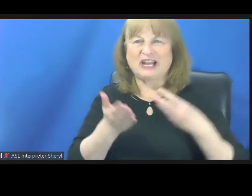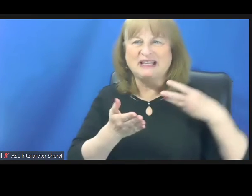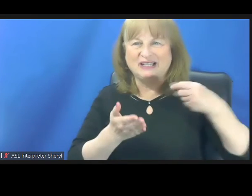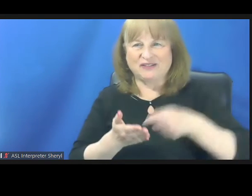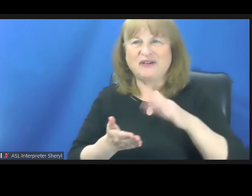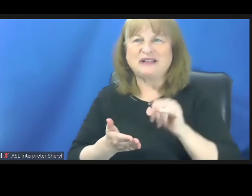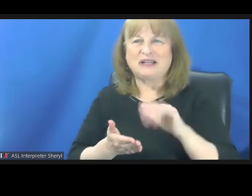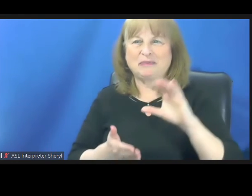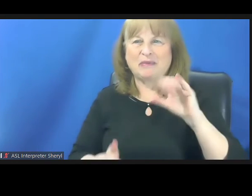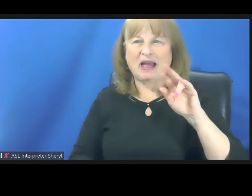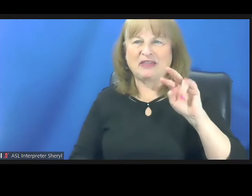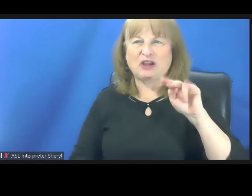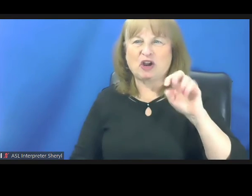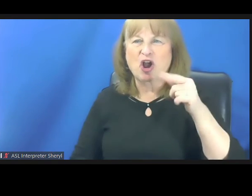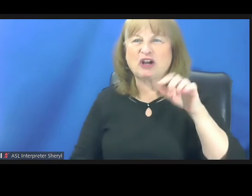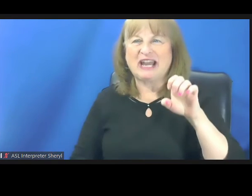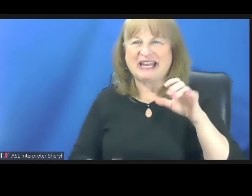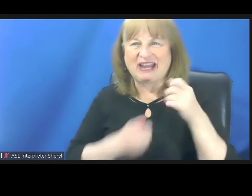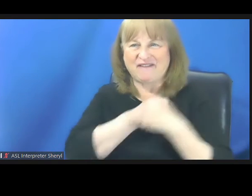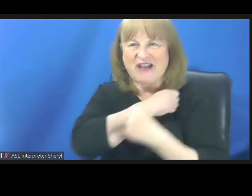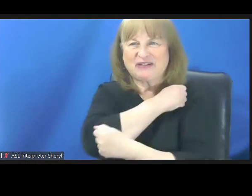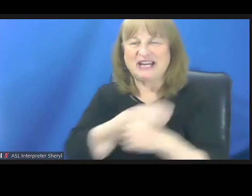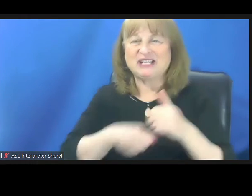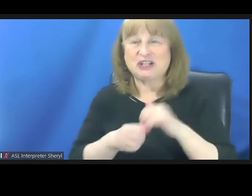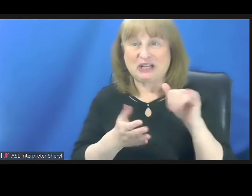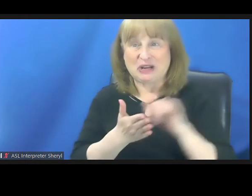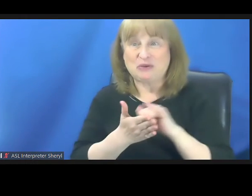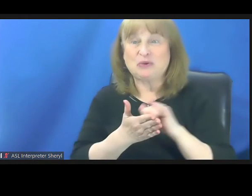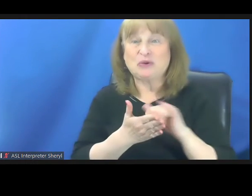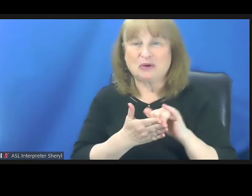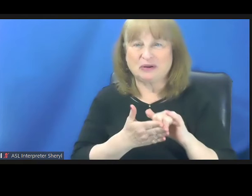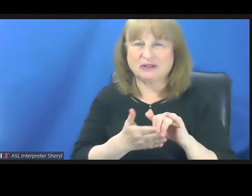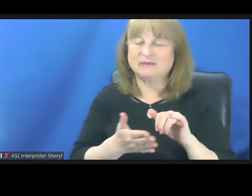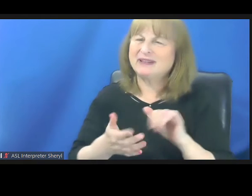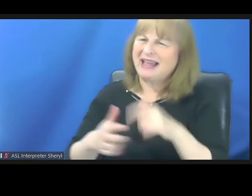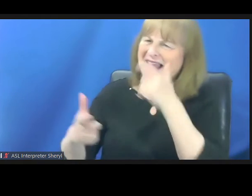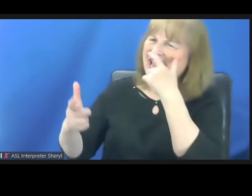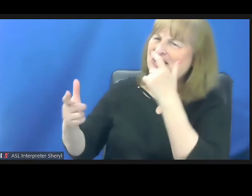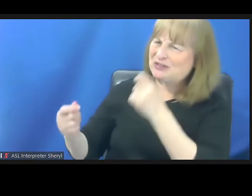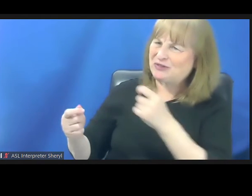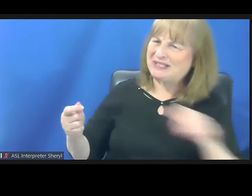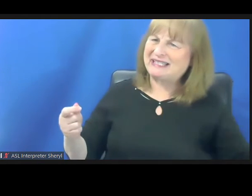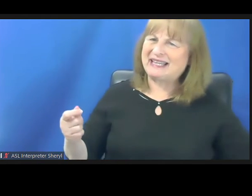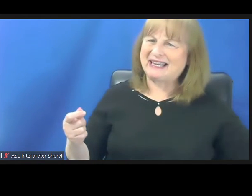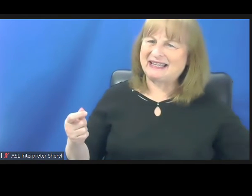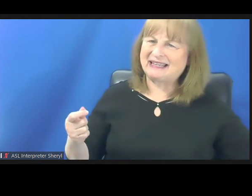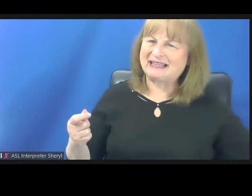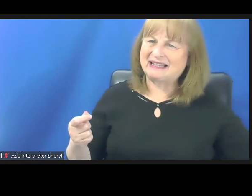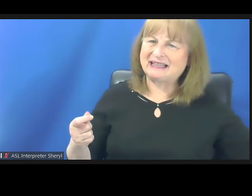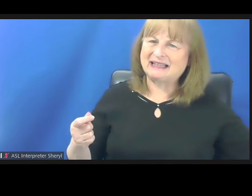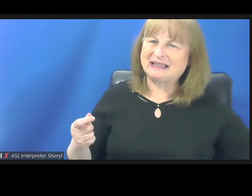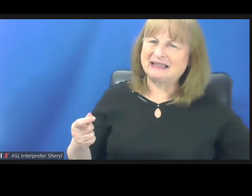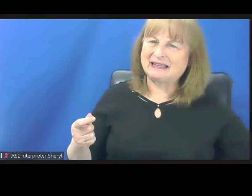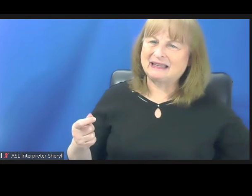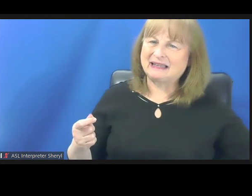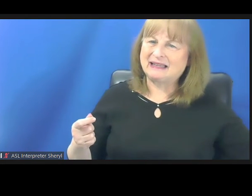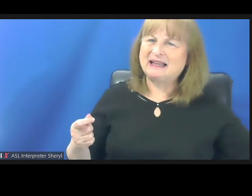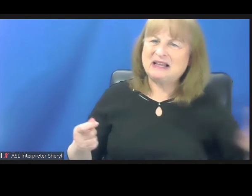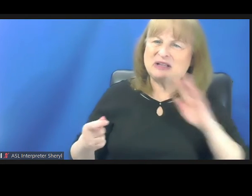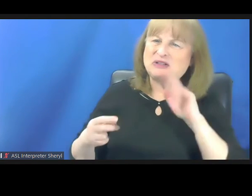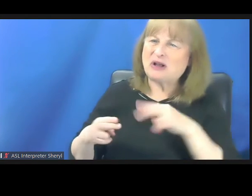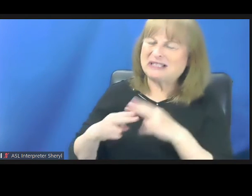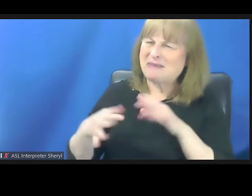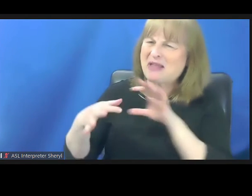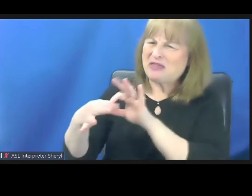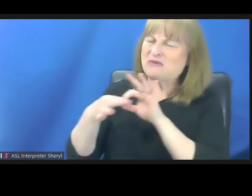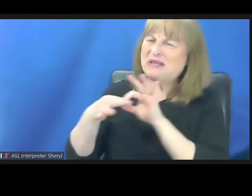Mm-hmm. It's very strong. So, you know, that's interesting because it speaks to the relationship between films and